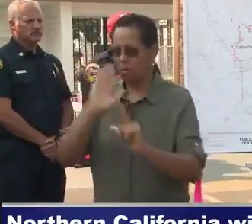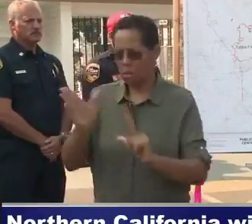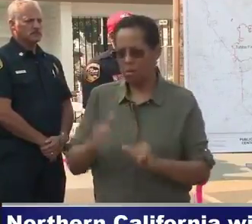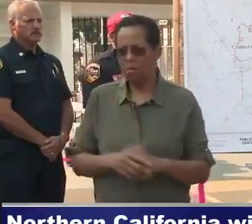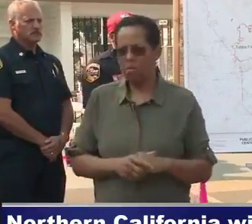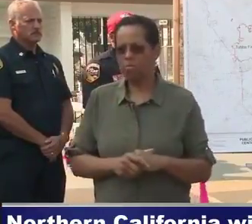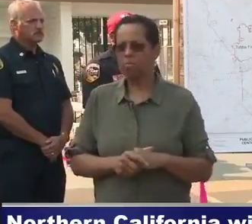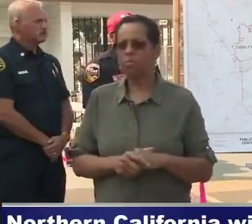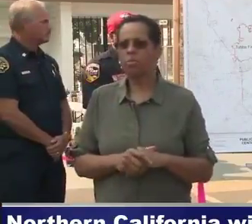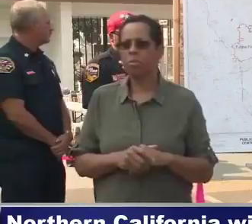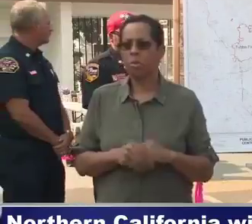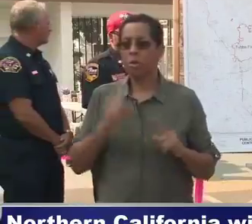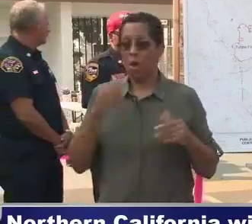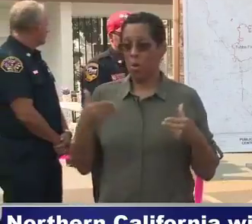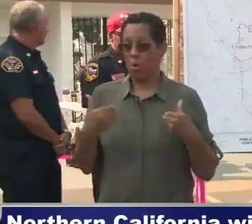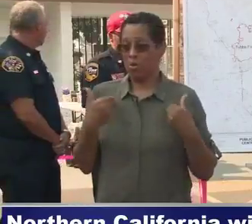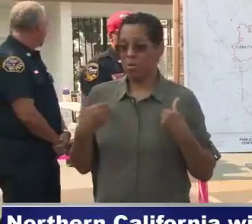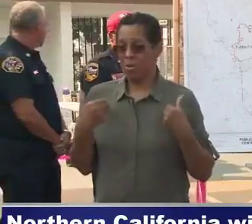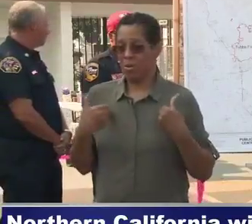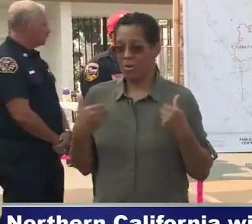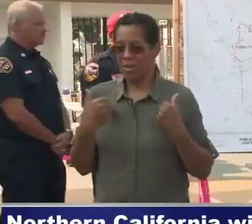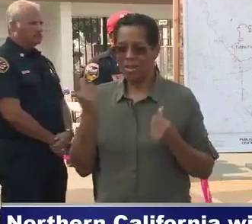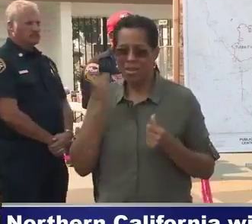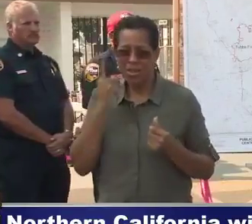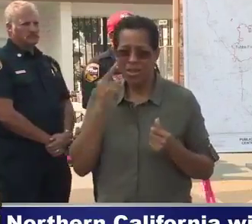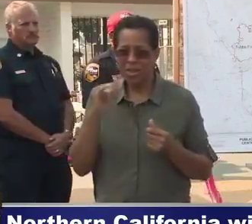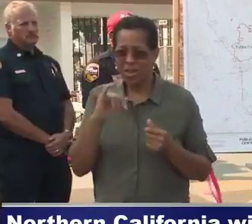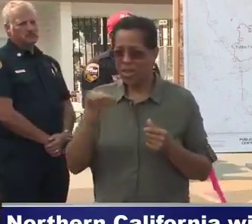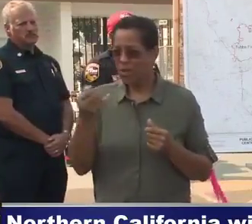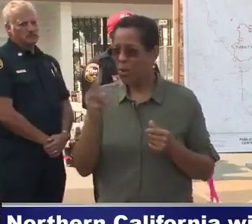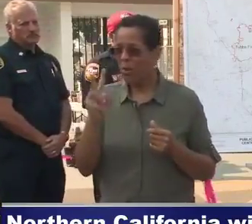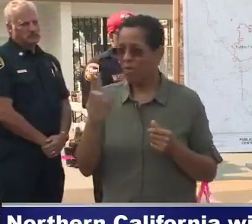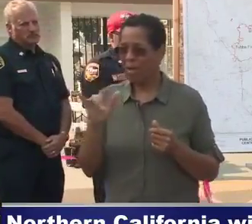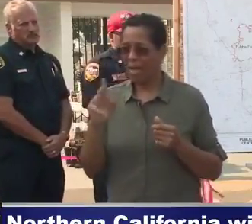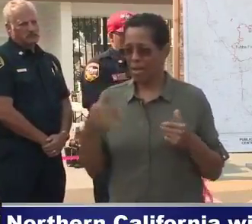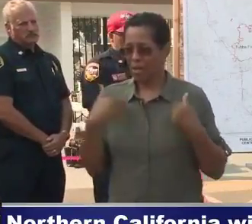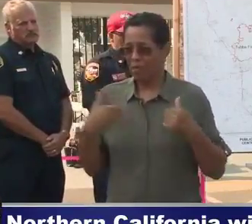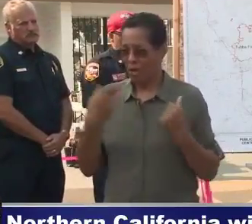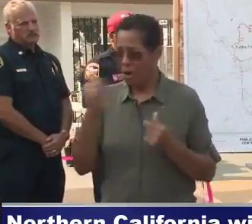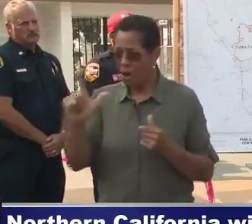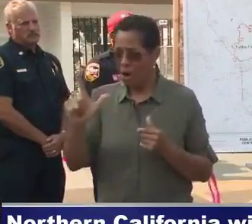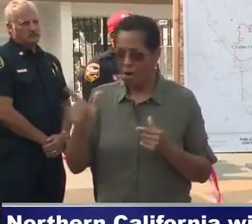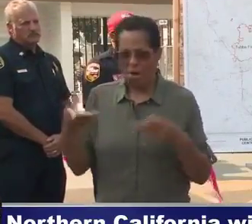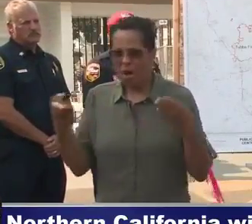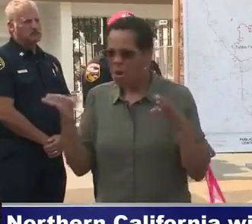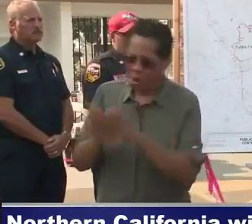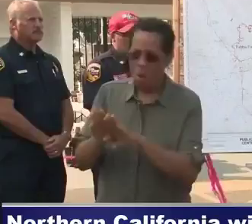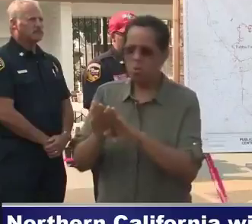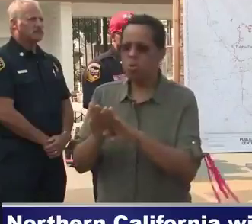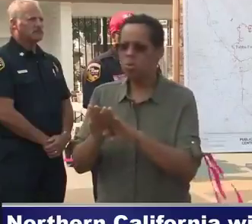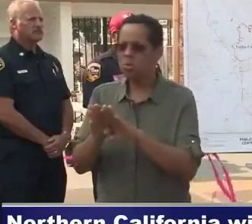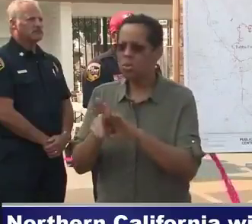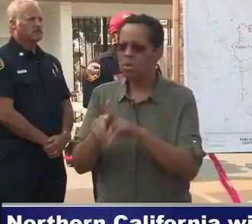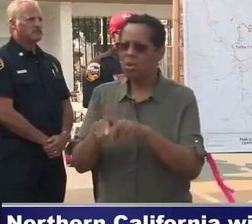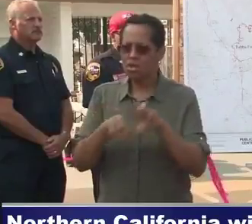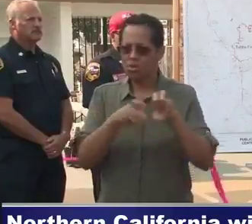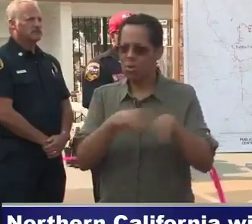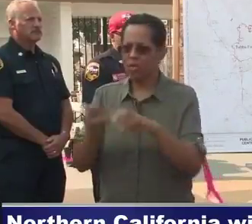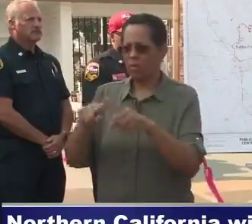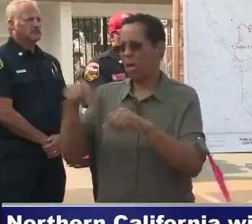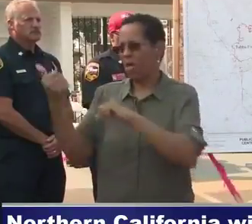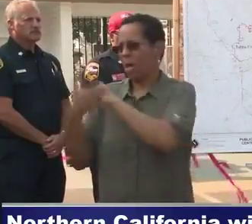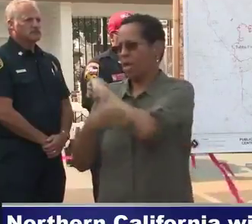they've been evacuated. They're not at the juvenile correctional facility right now. They're out of county, and they will be addressing